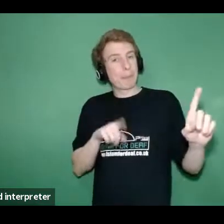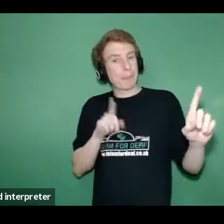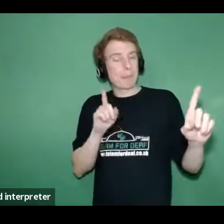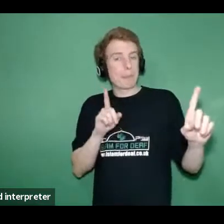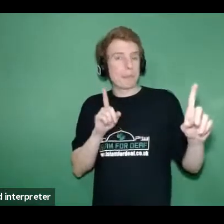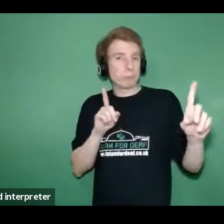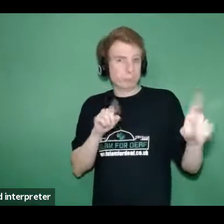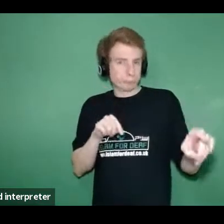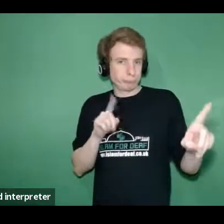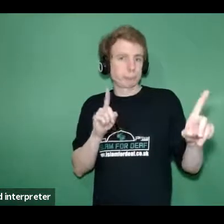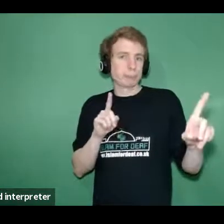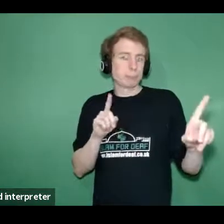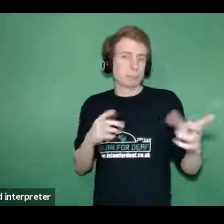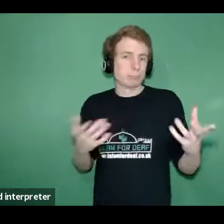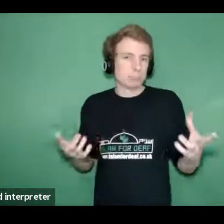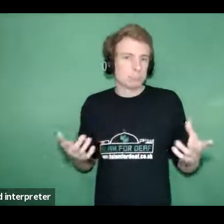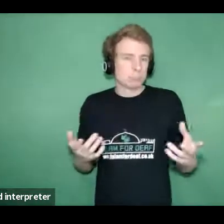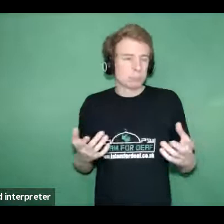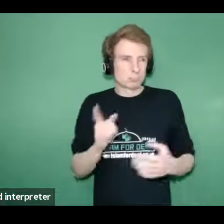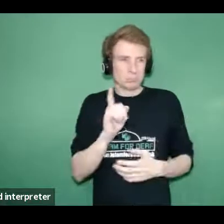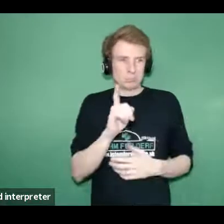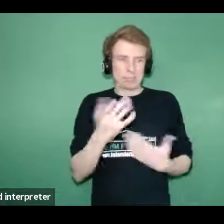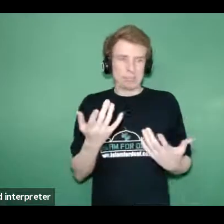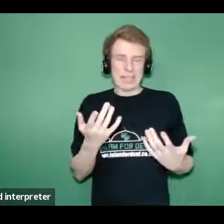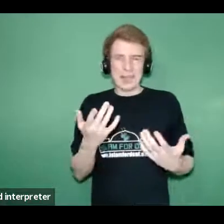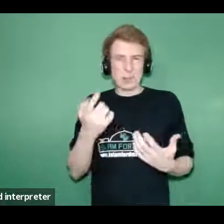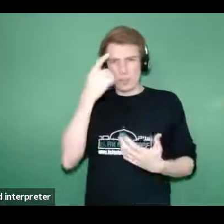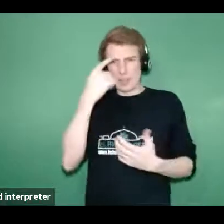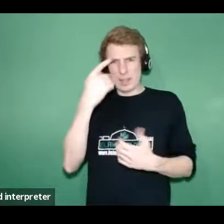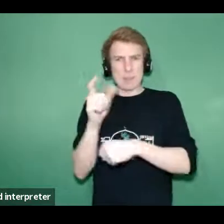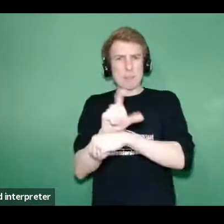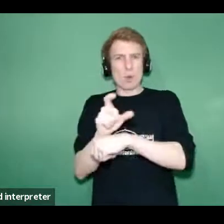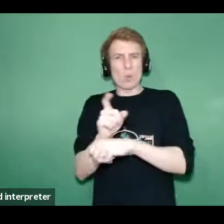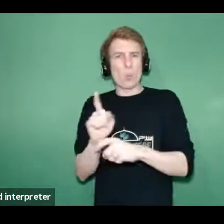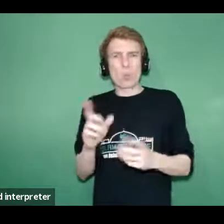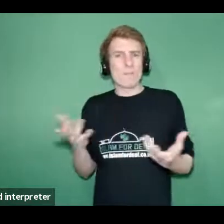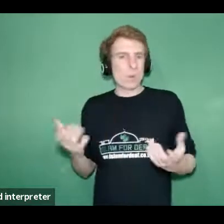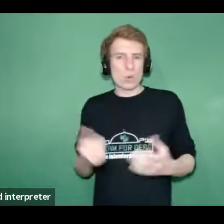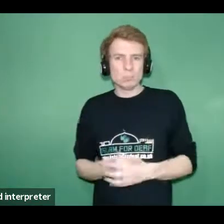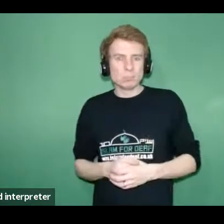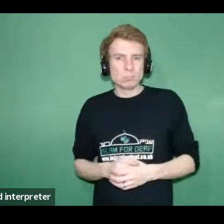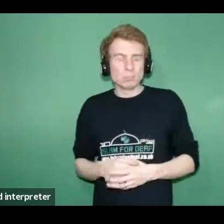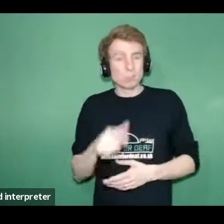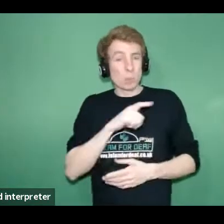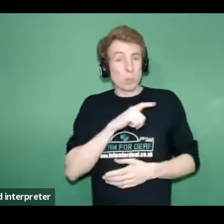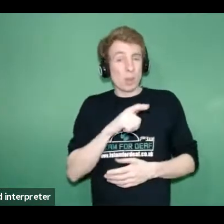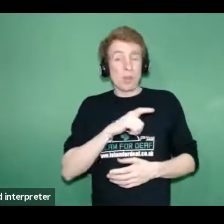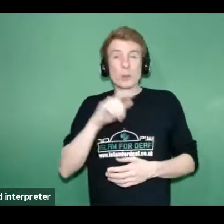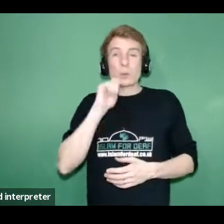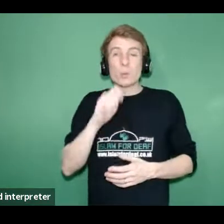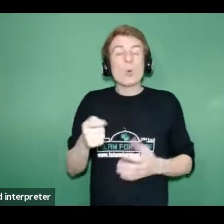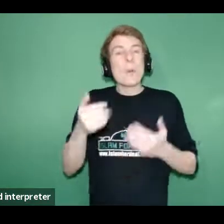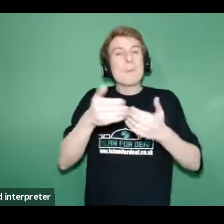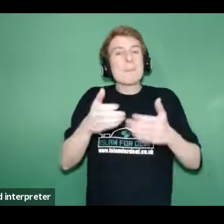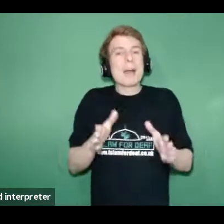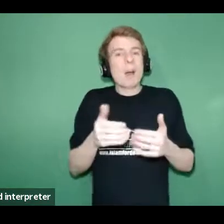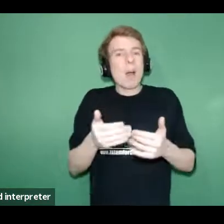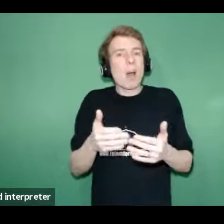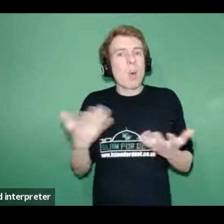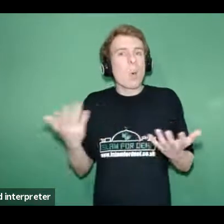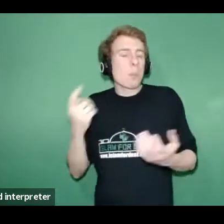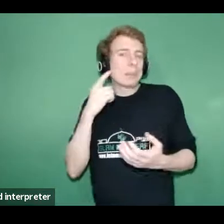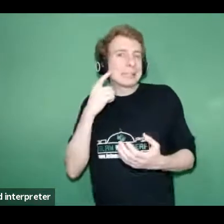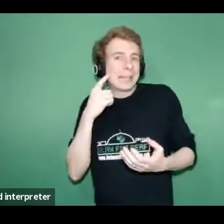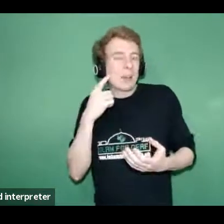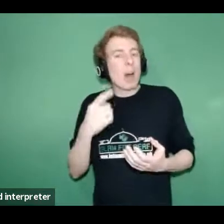in the masjid in Mecca or Medina. But obviously this is something that we cannot do and